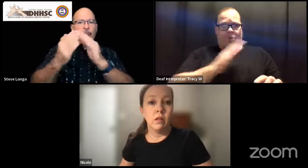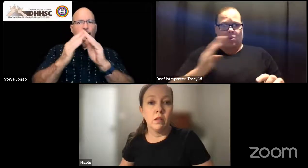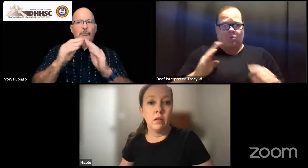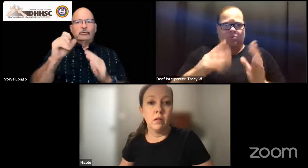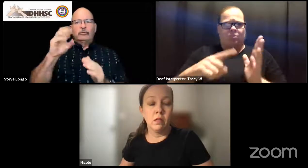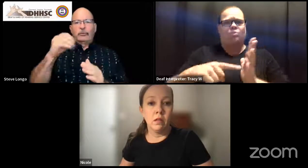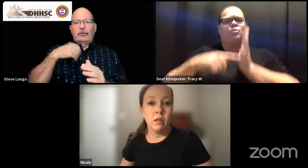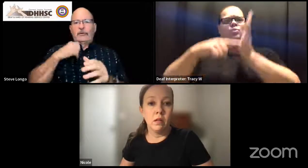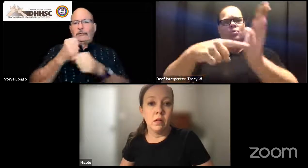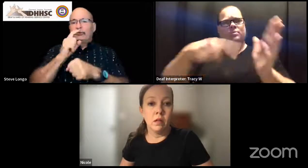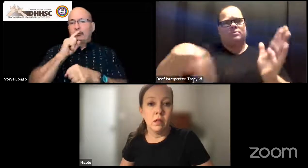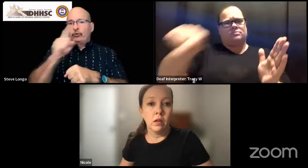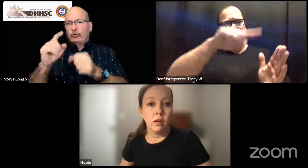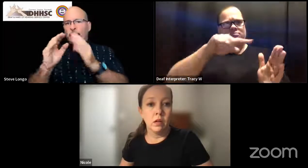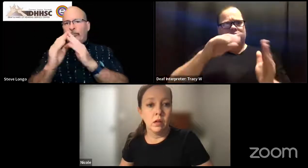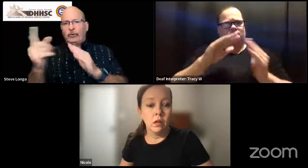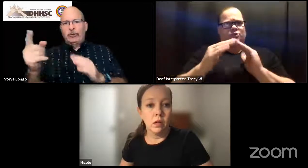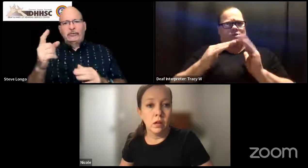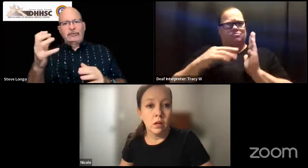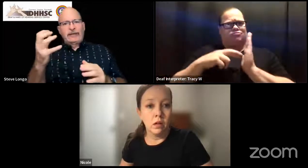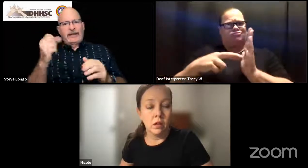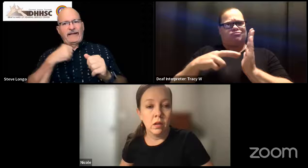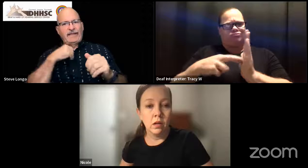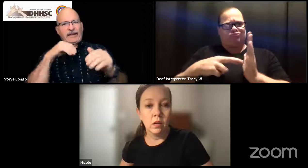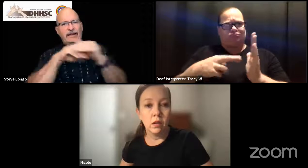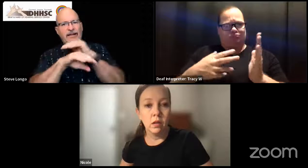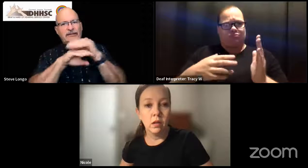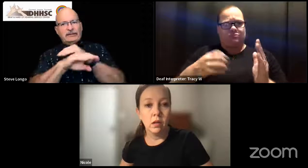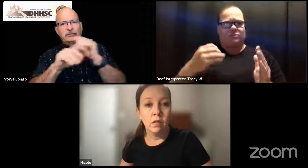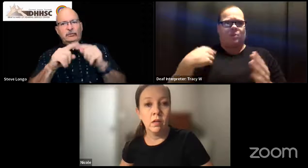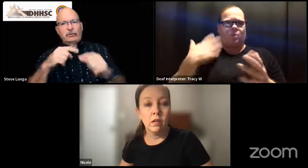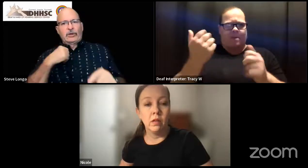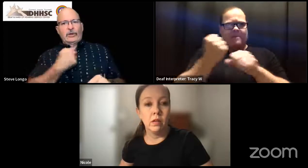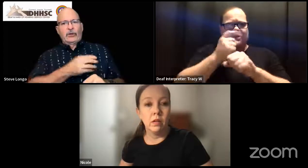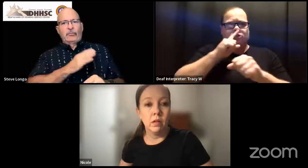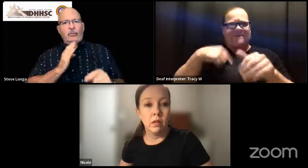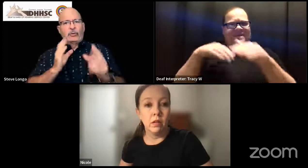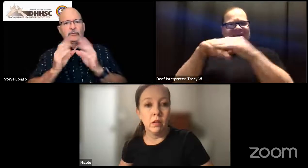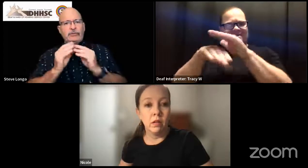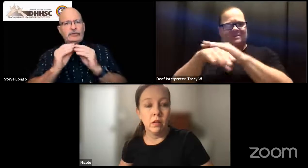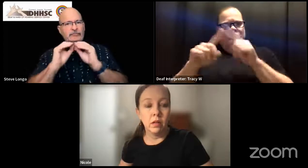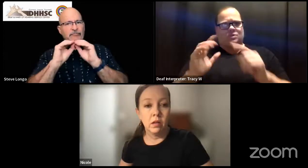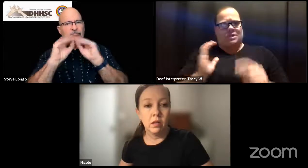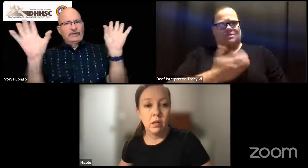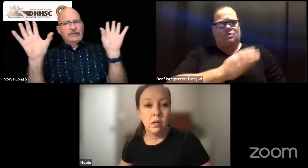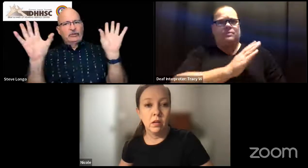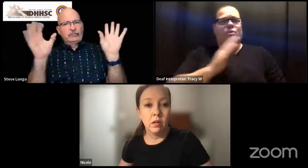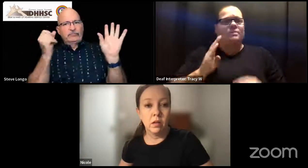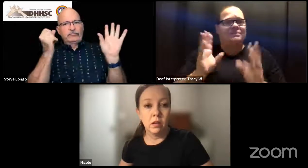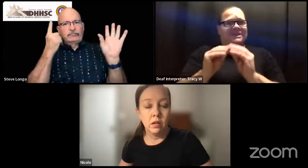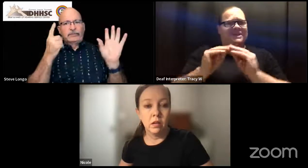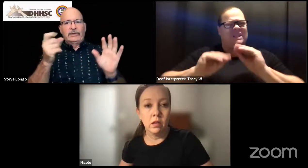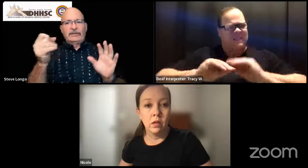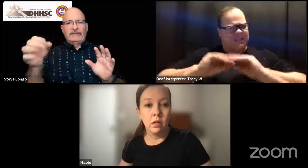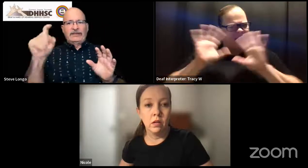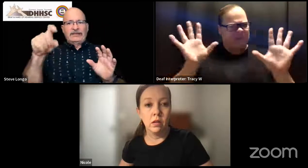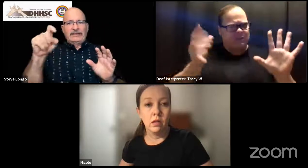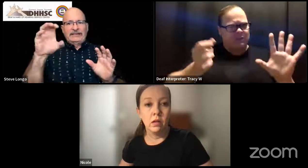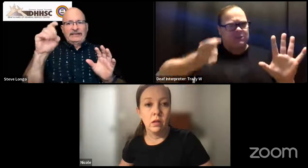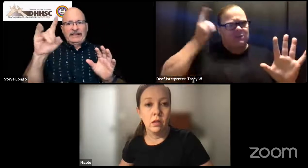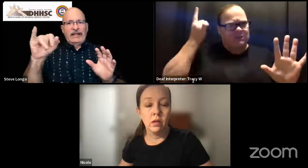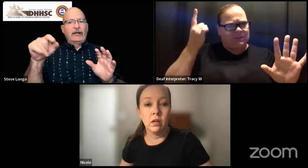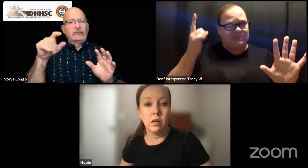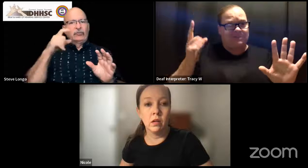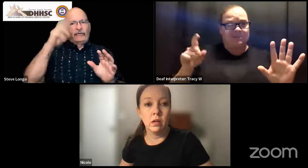requests. Our board represents our community, so we want to make sure that our community always has access to our